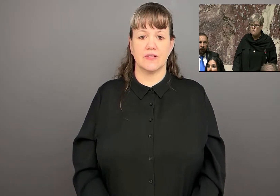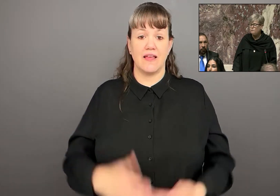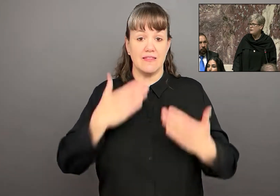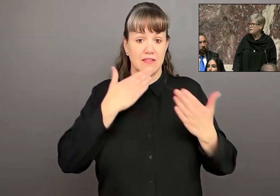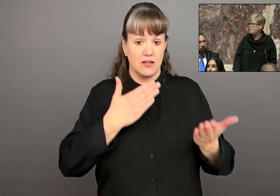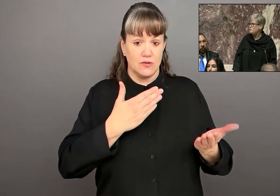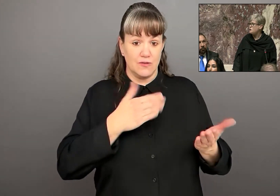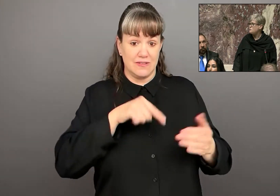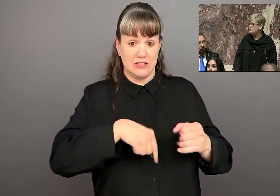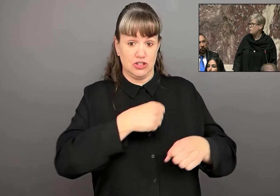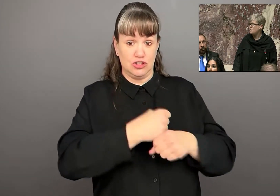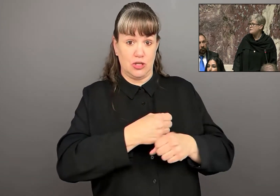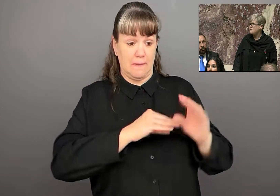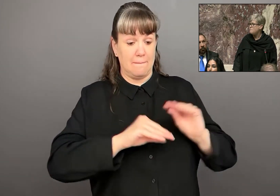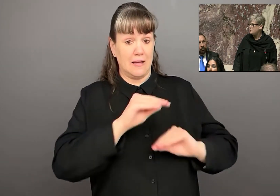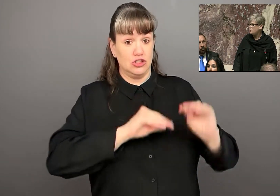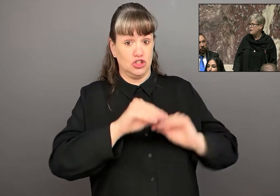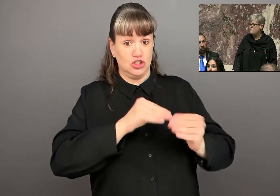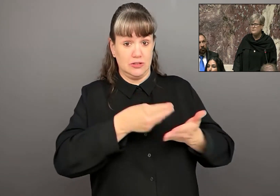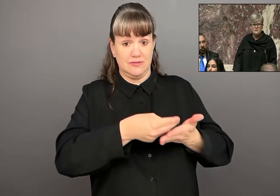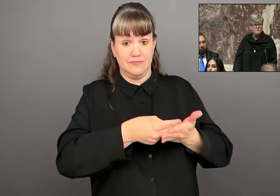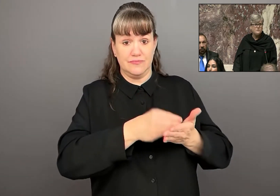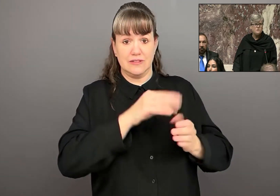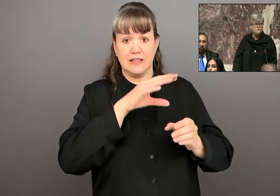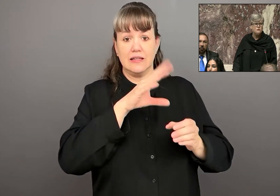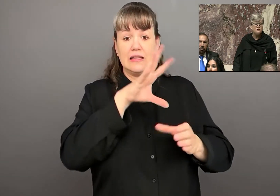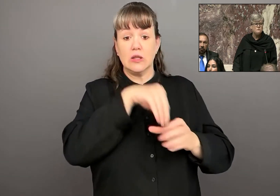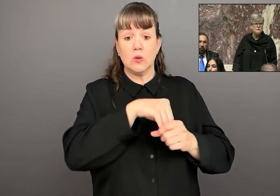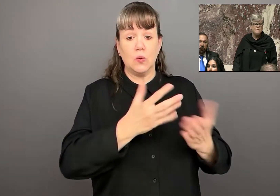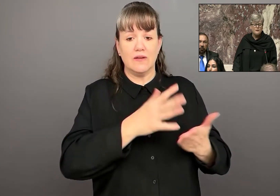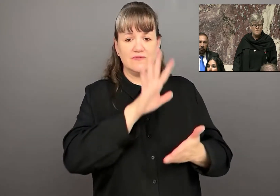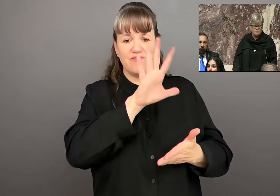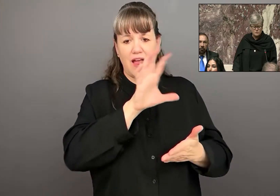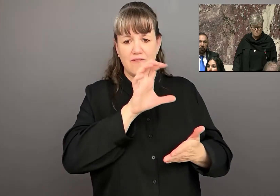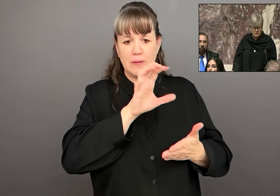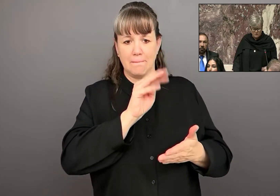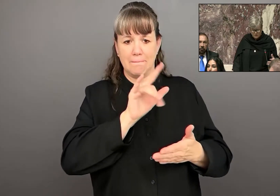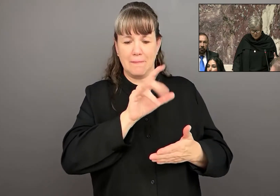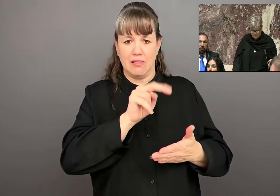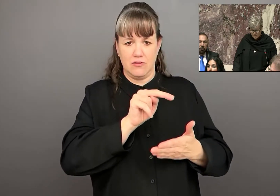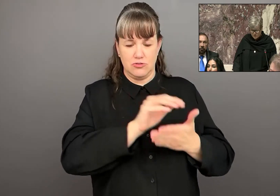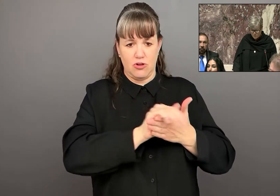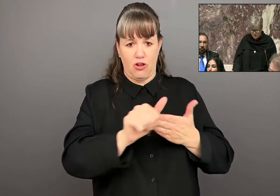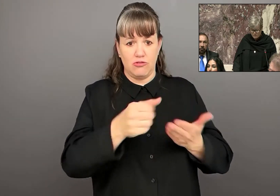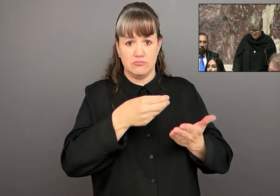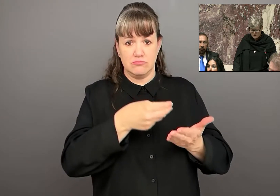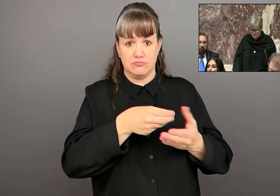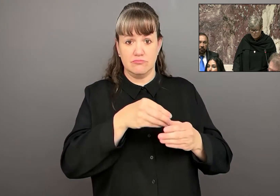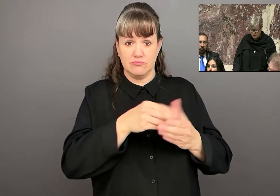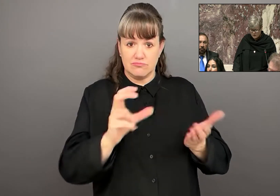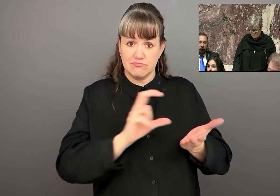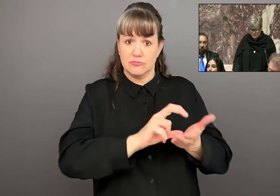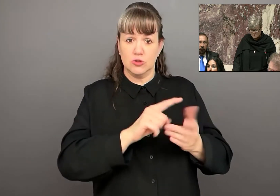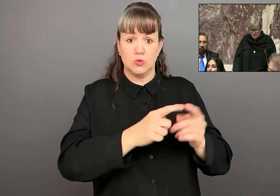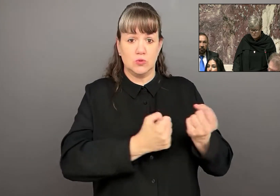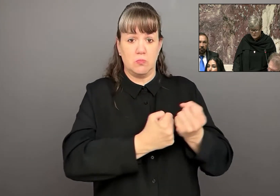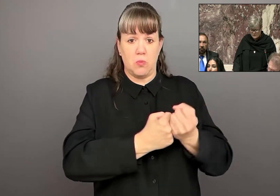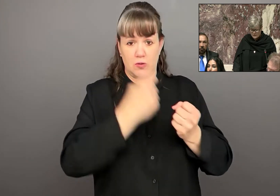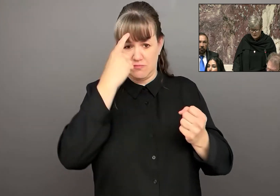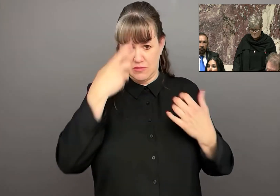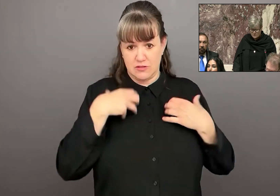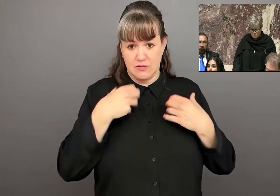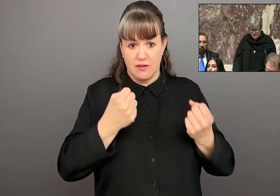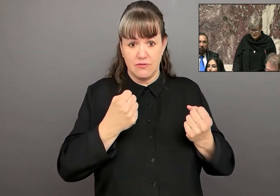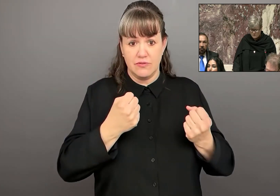of new funding to support mental health and substance use issues. Mr. Speaker, I've already spoken about some of the programs that this